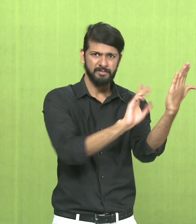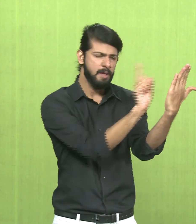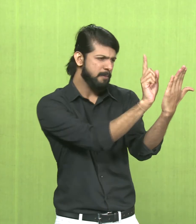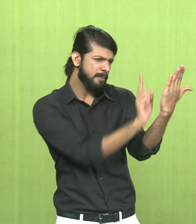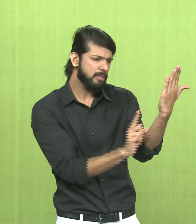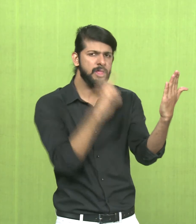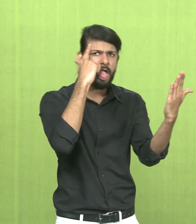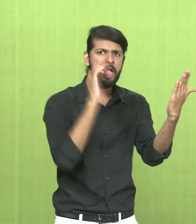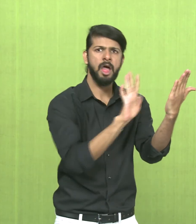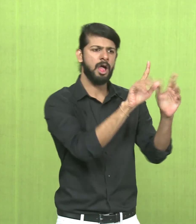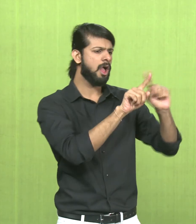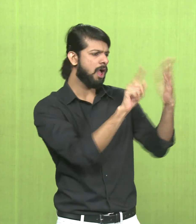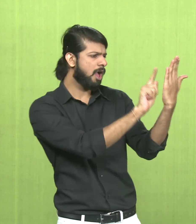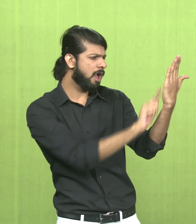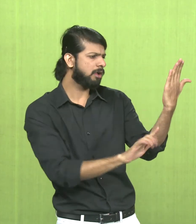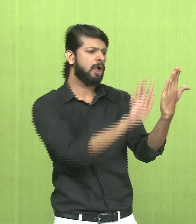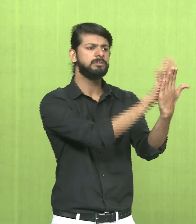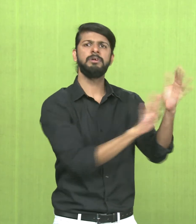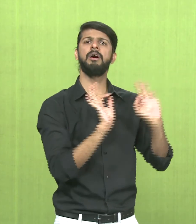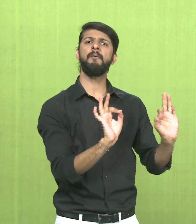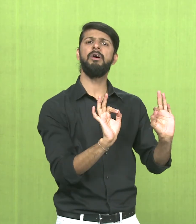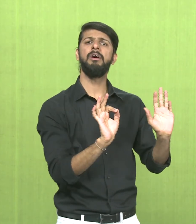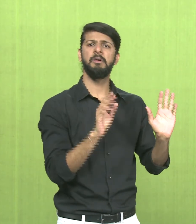and the quality is that it is uniformly black.